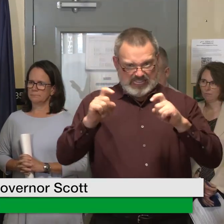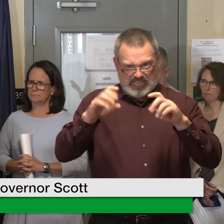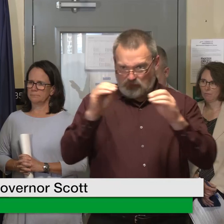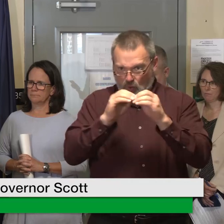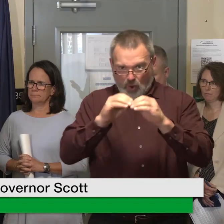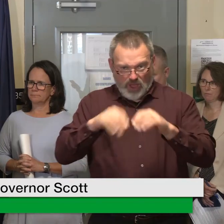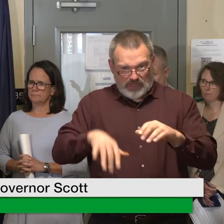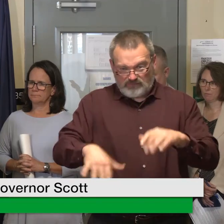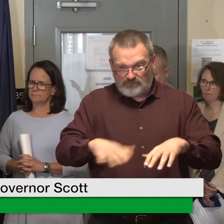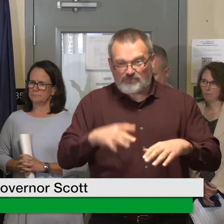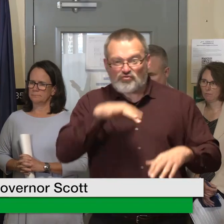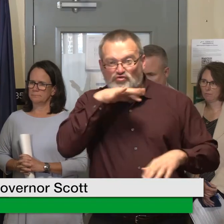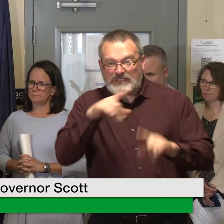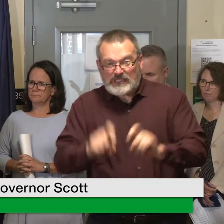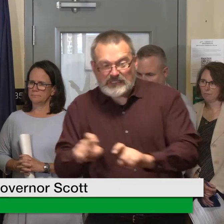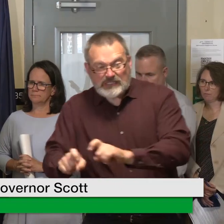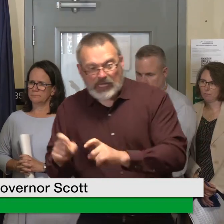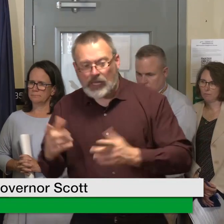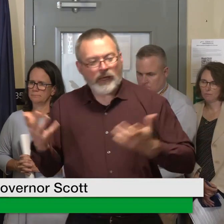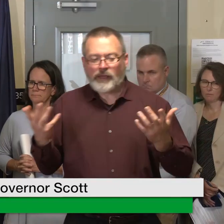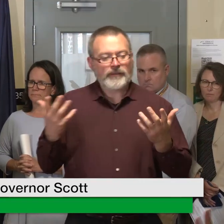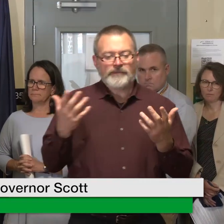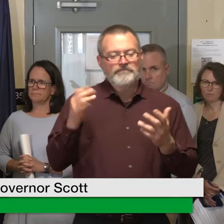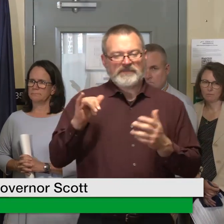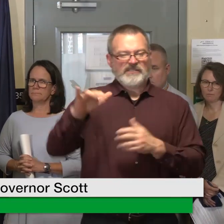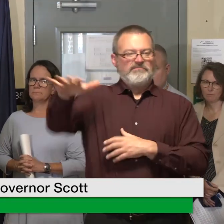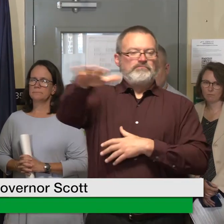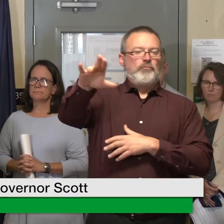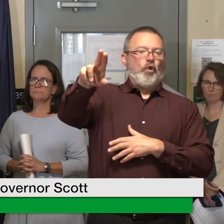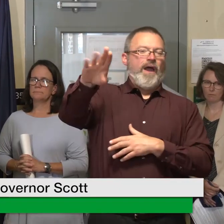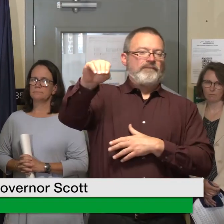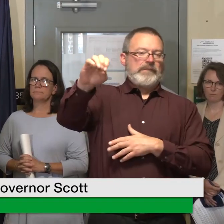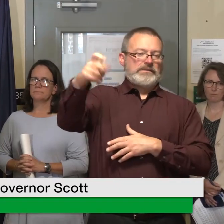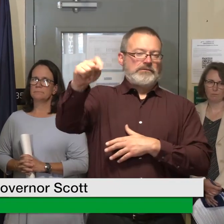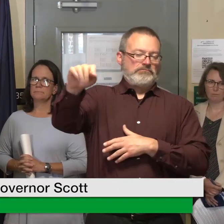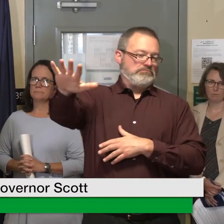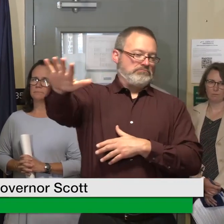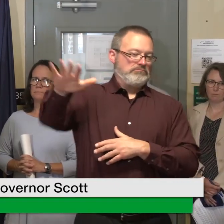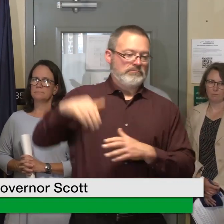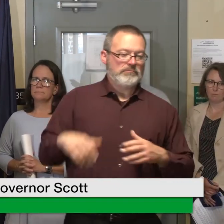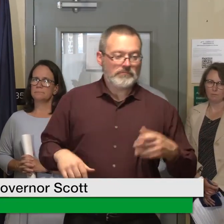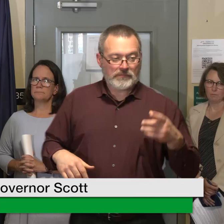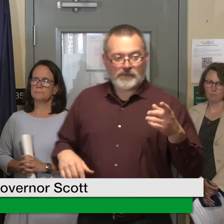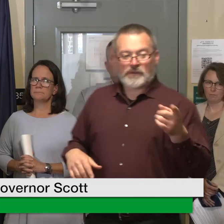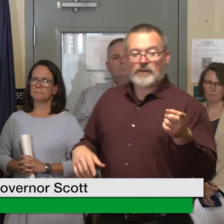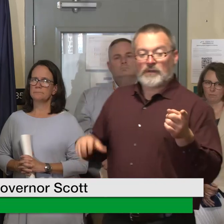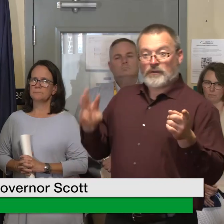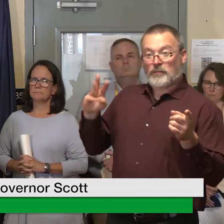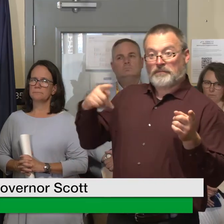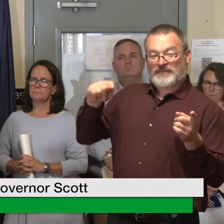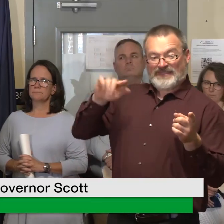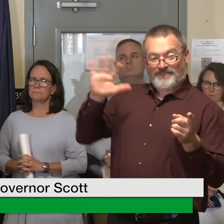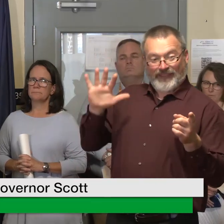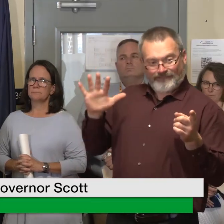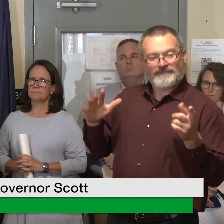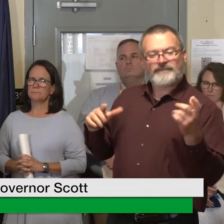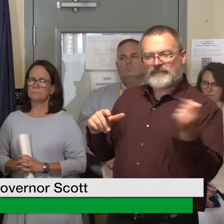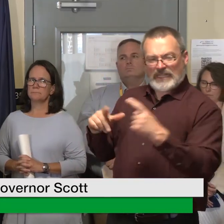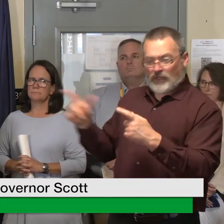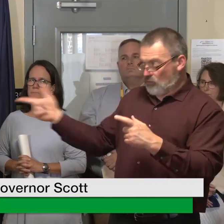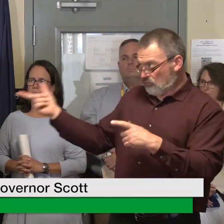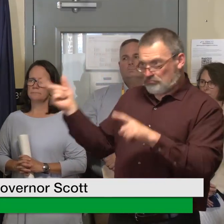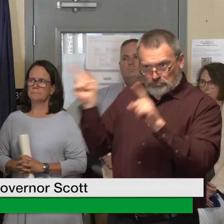are okay, we'll work with U of M Extension on that. As you've been visiting farms, what are they telling you? How are they feeling? What's the attitude